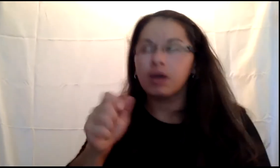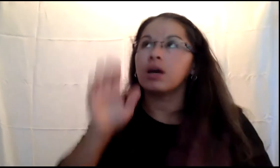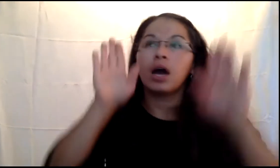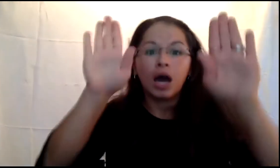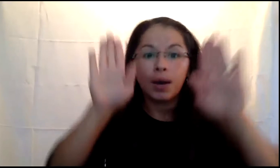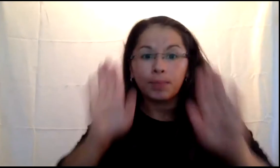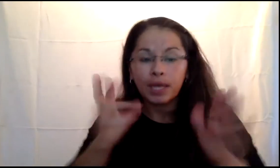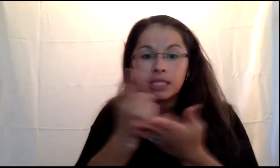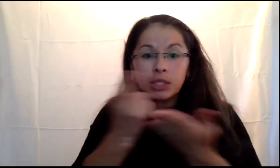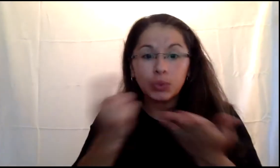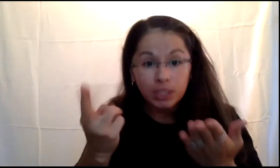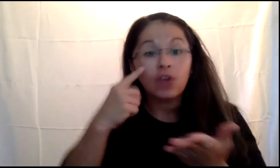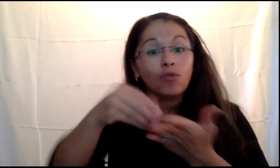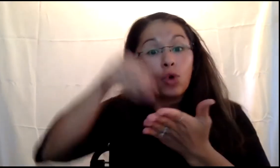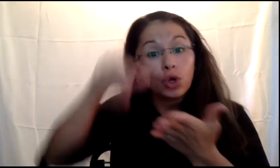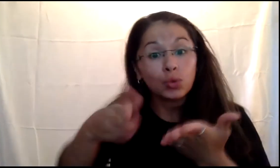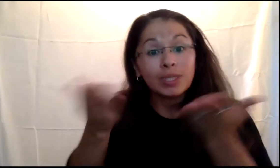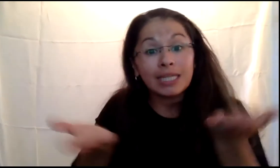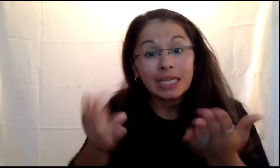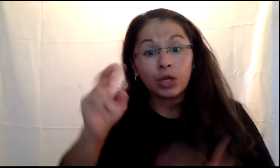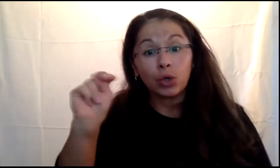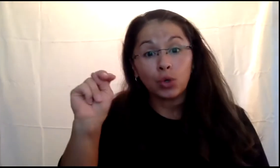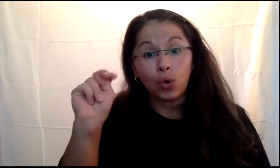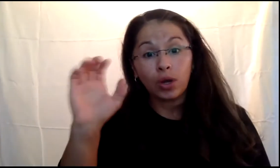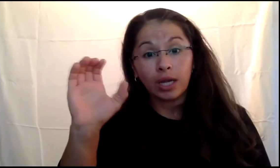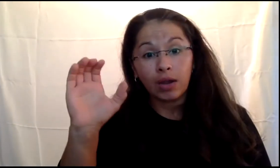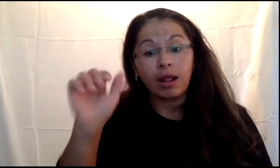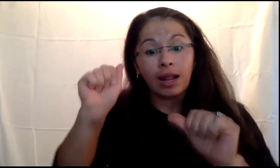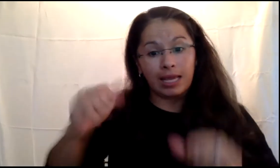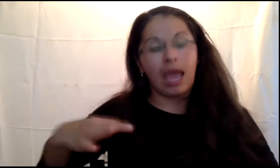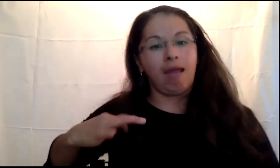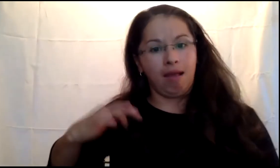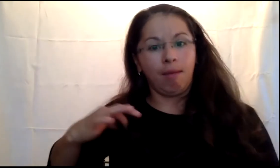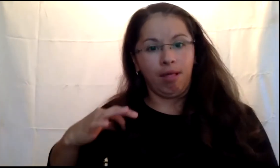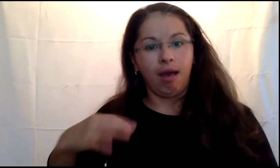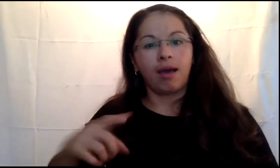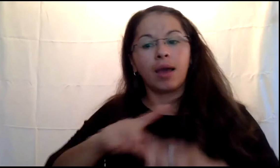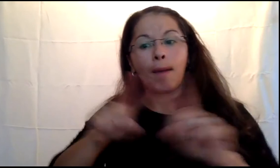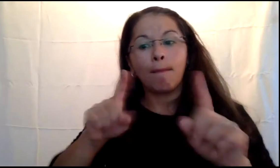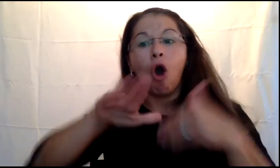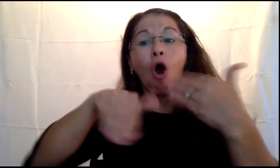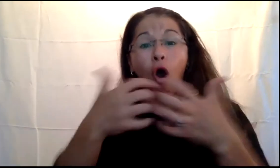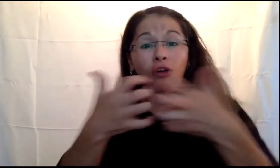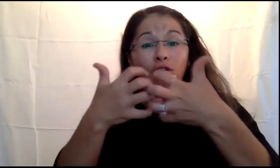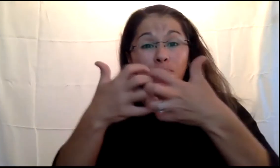to apply to. But all of the partner institutions are outside of North Carolina. So that